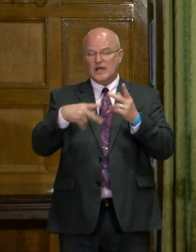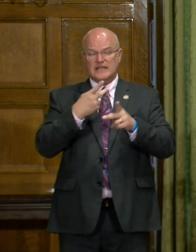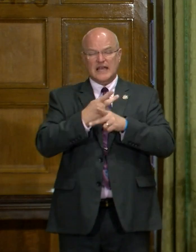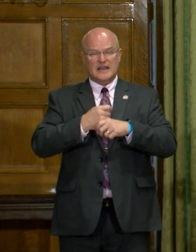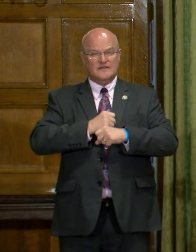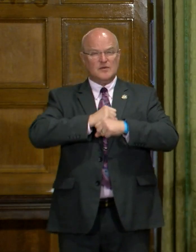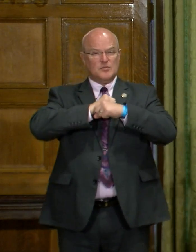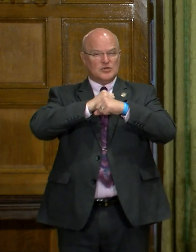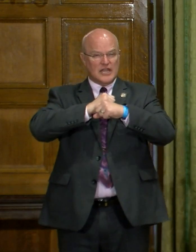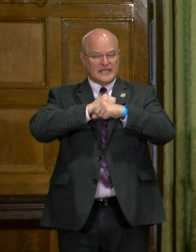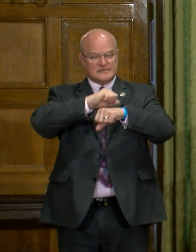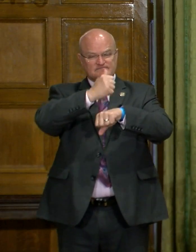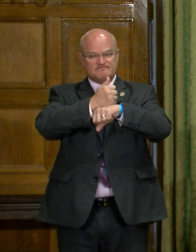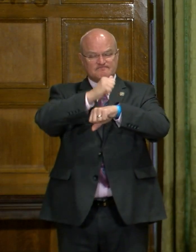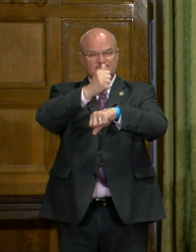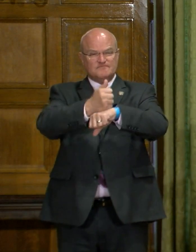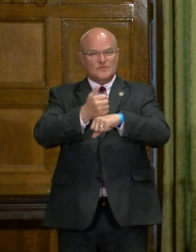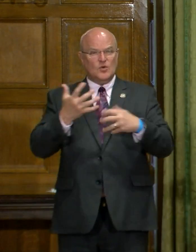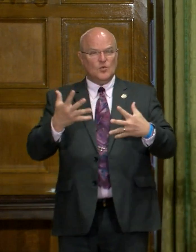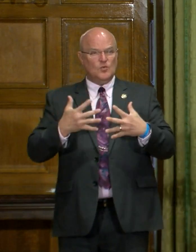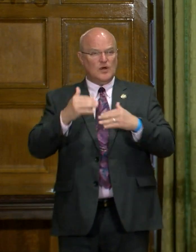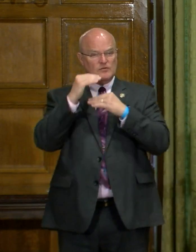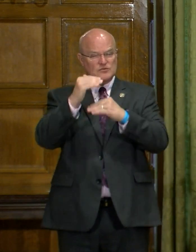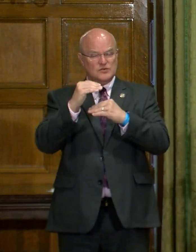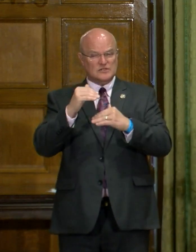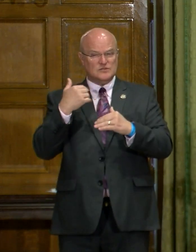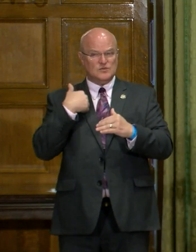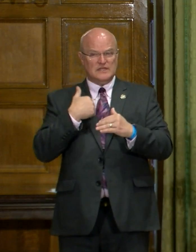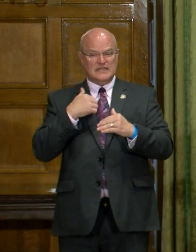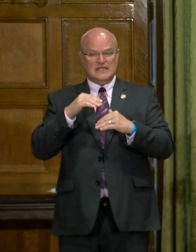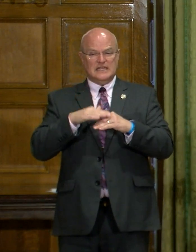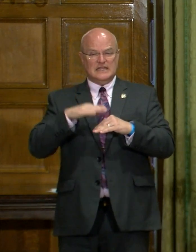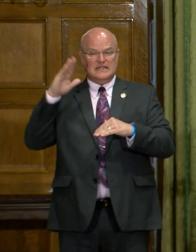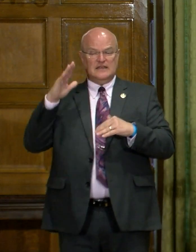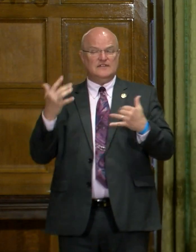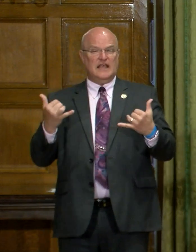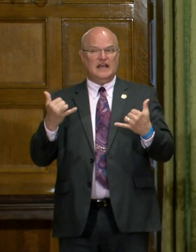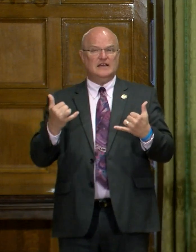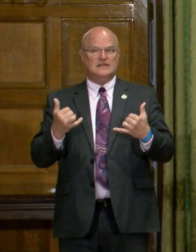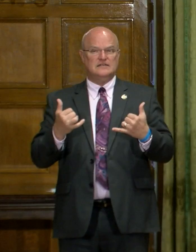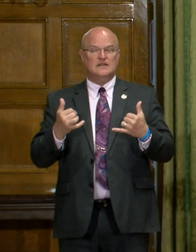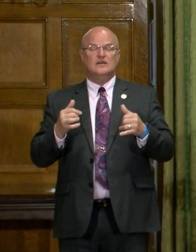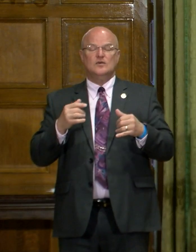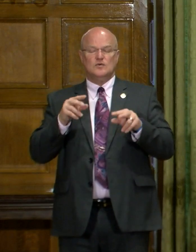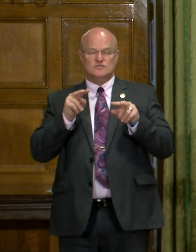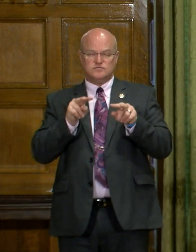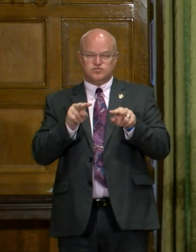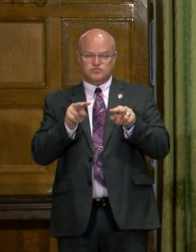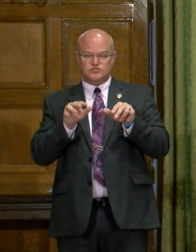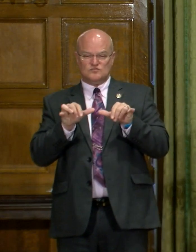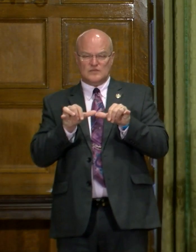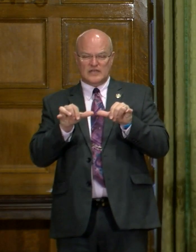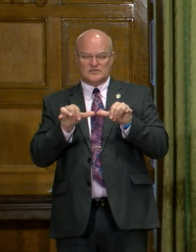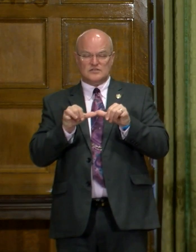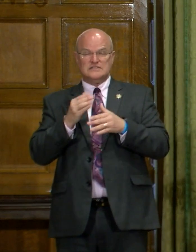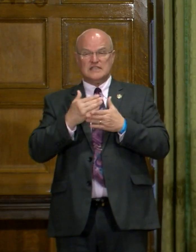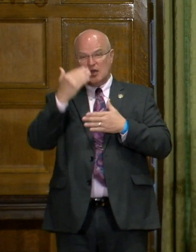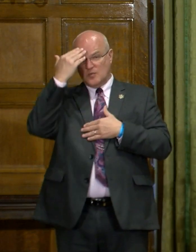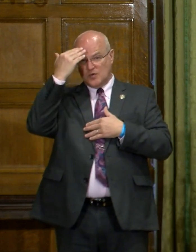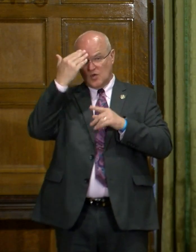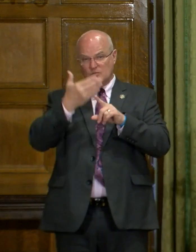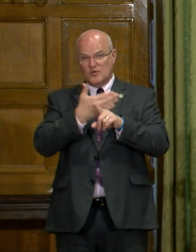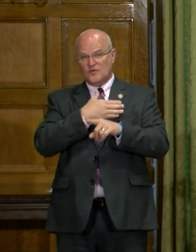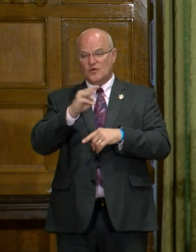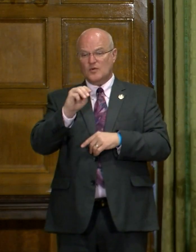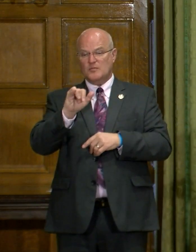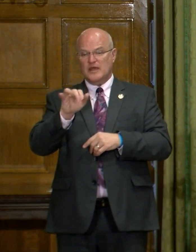of protections can be put into place, what restrictions can we lift now. It's going to be very measured. Some of this we'll know before